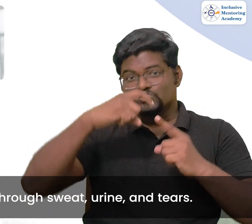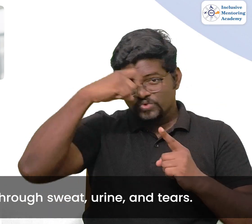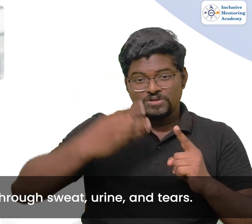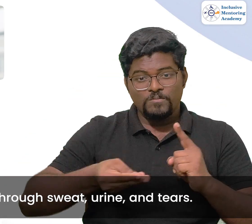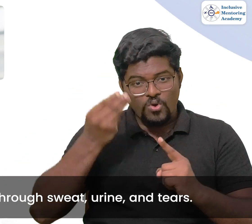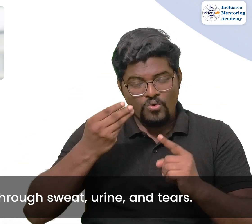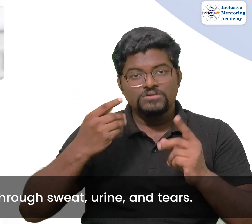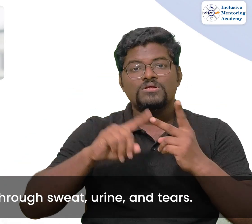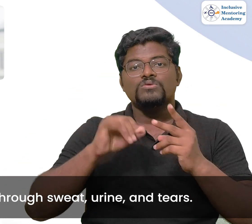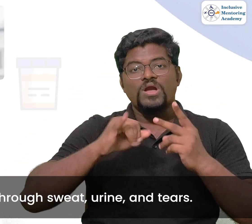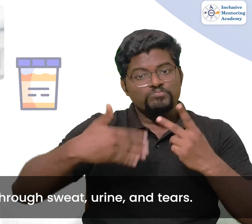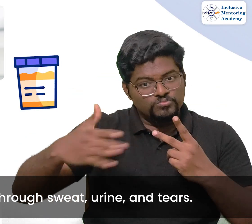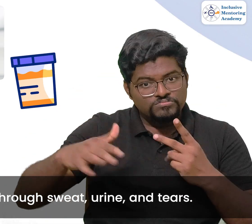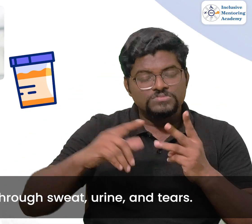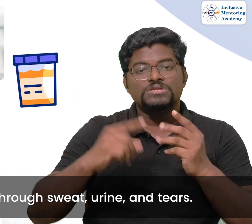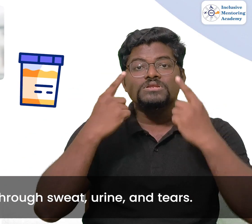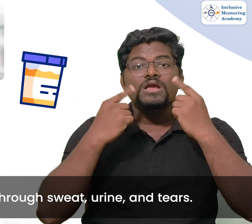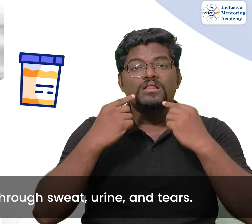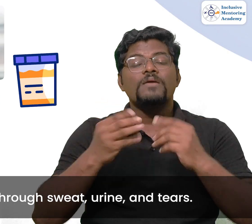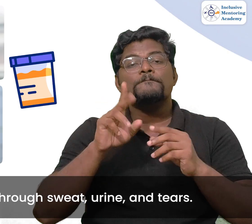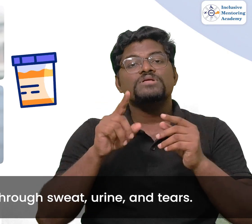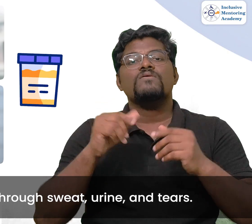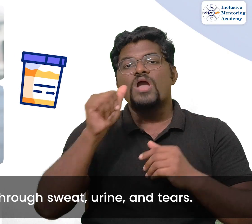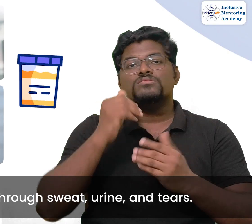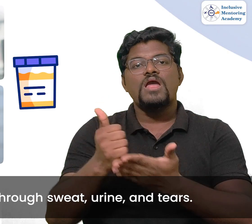sweat, urine, and tears.